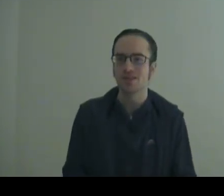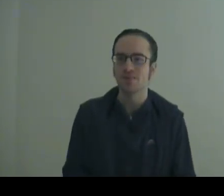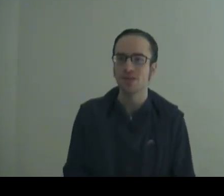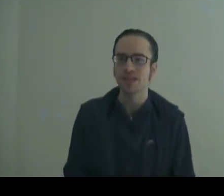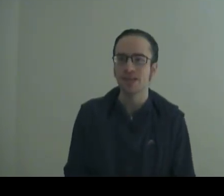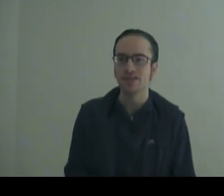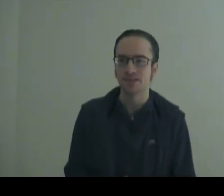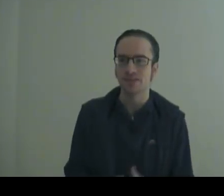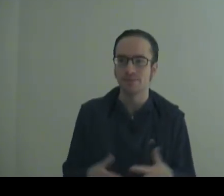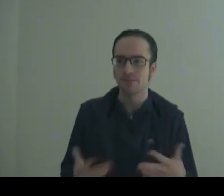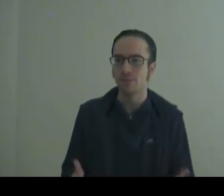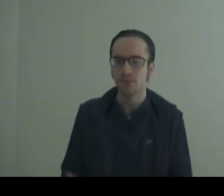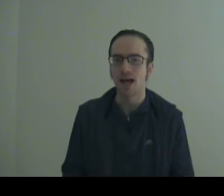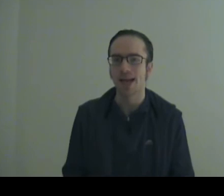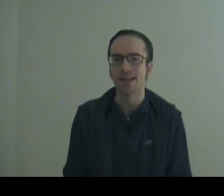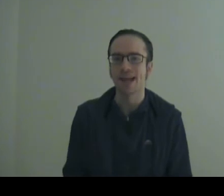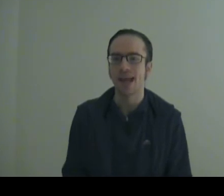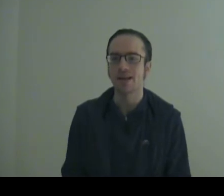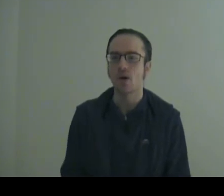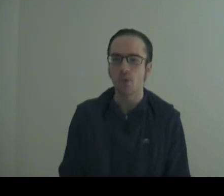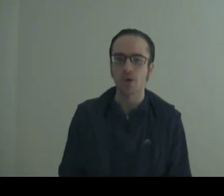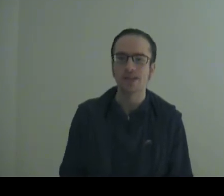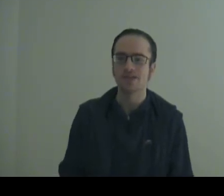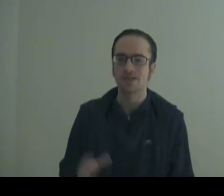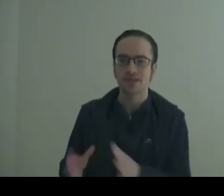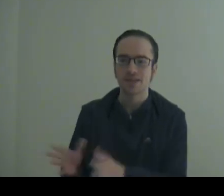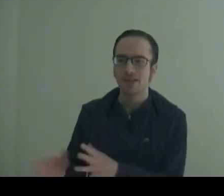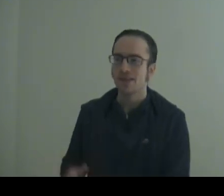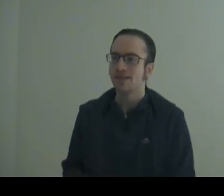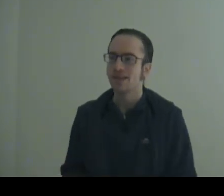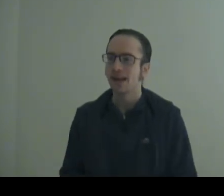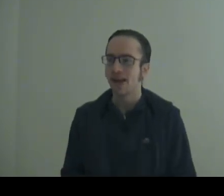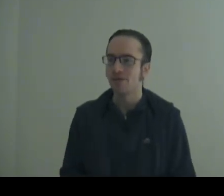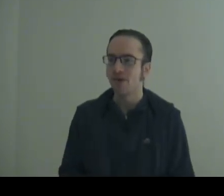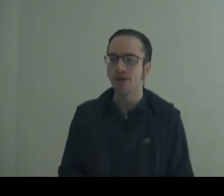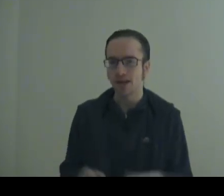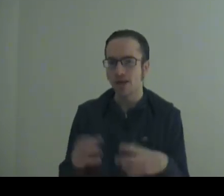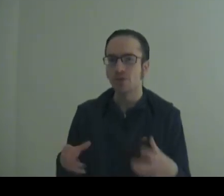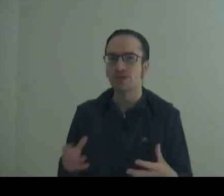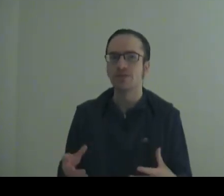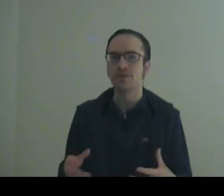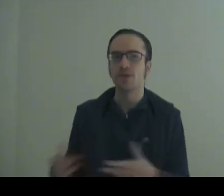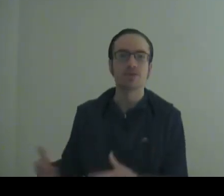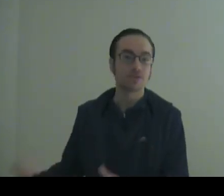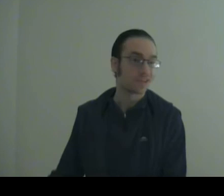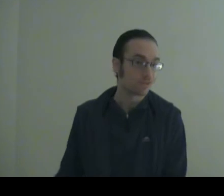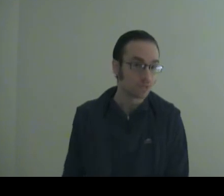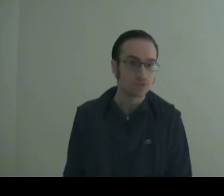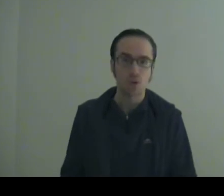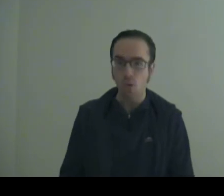be just blind and always kind of and always follow a certain set of rules, or